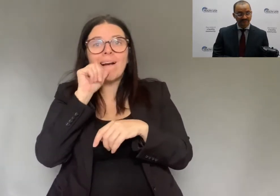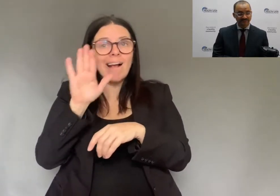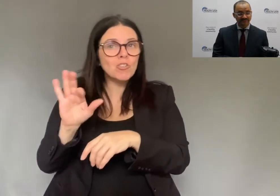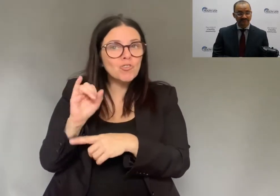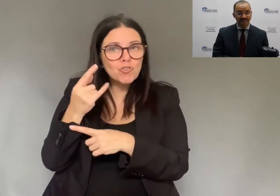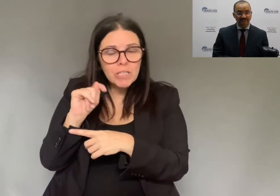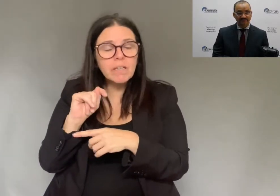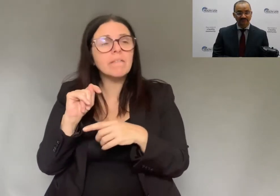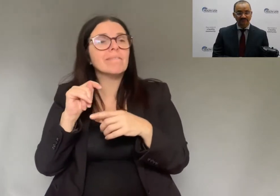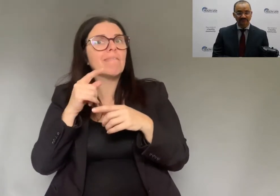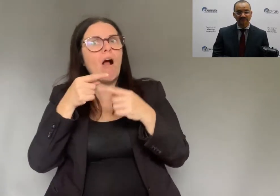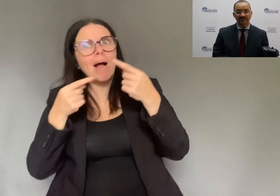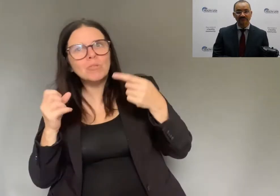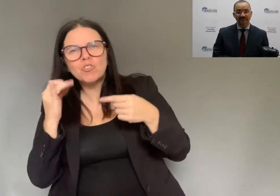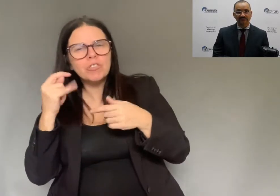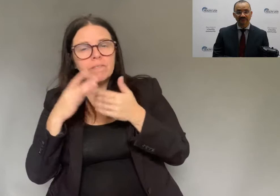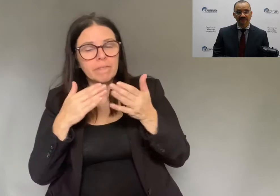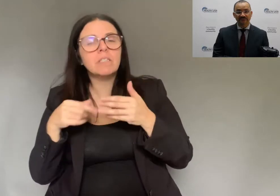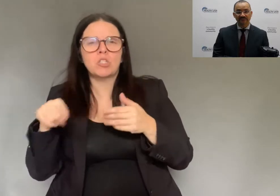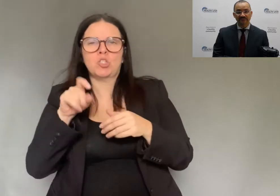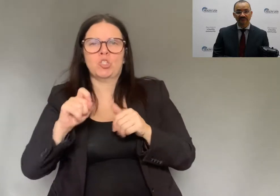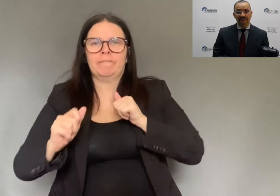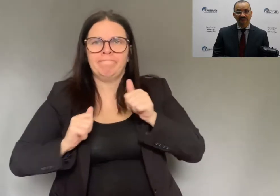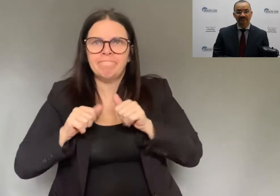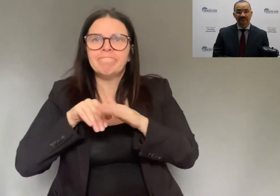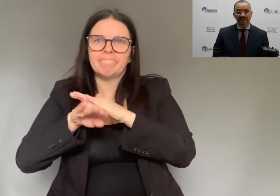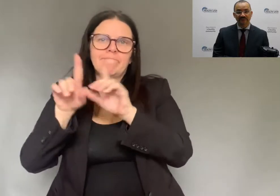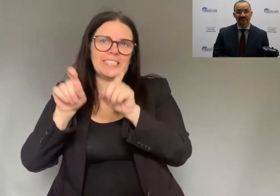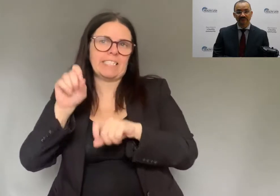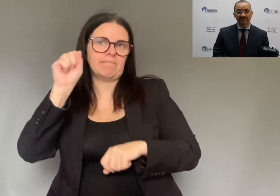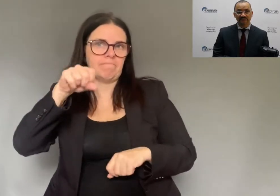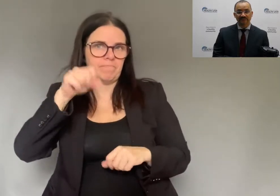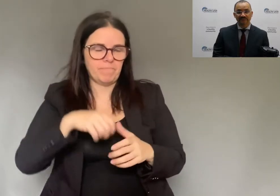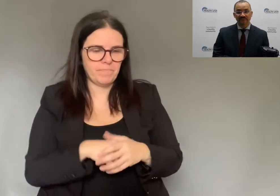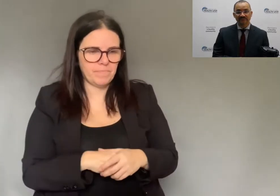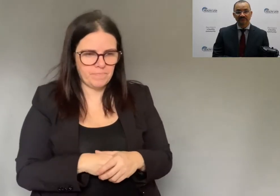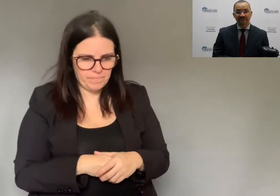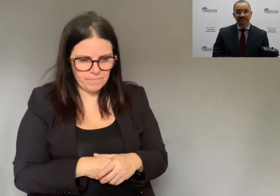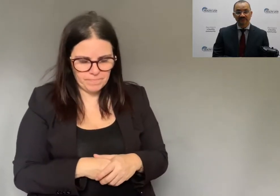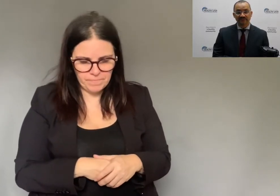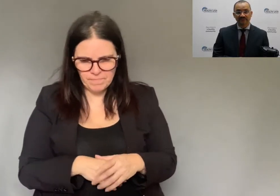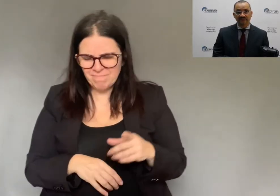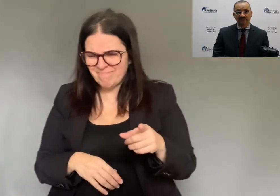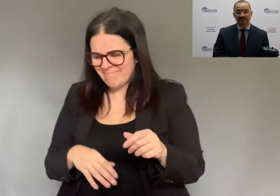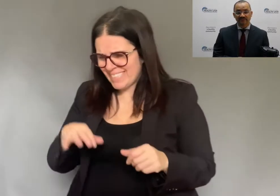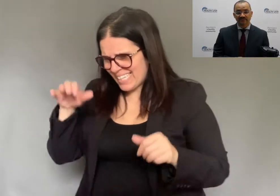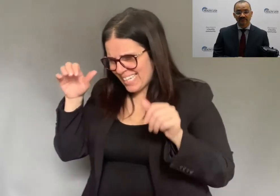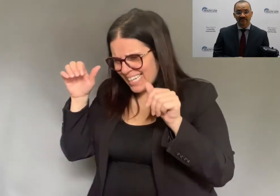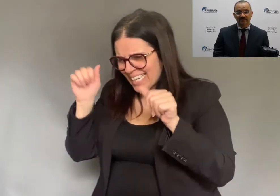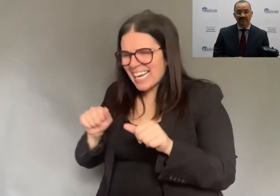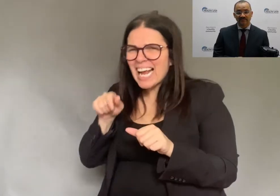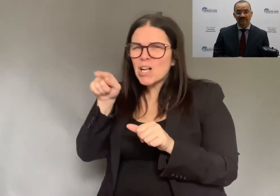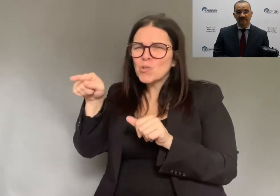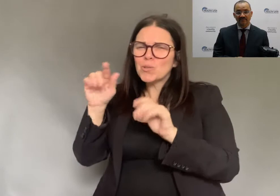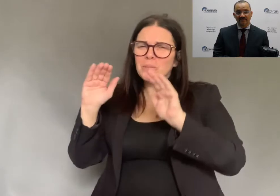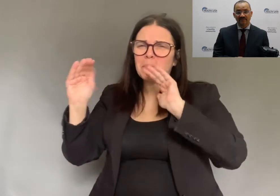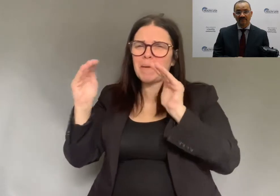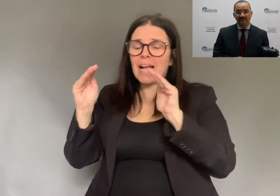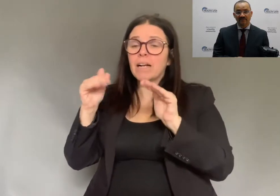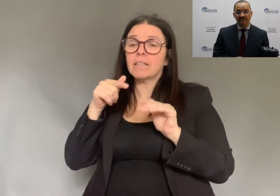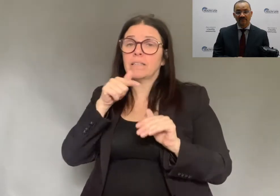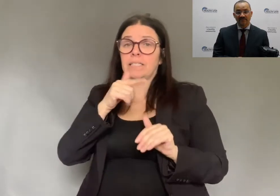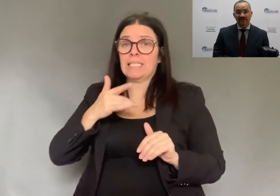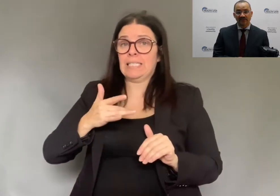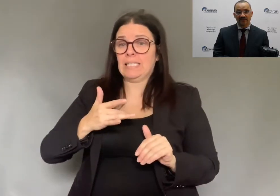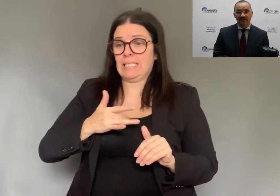re-explain the difference in level of concern between people who are symptomatic and those who are asymptomatic in terms of spreading it